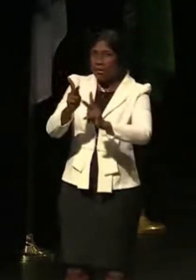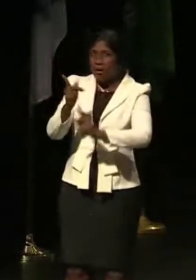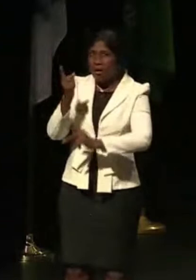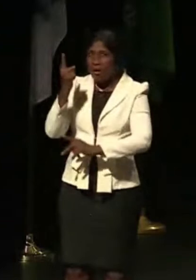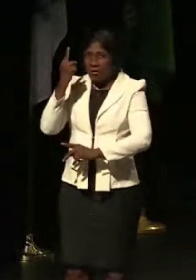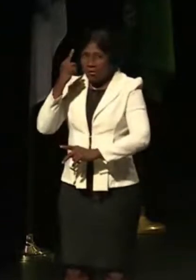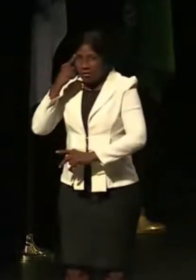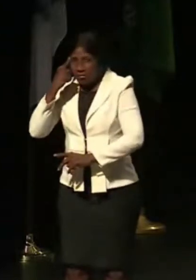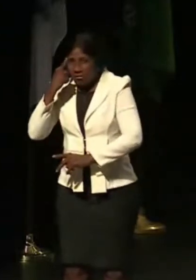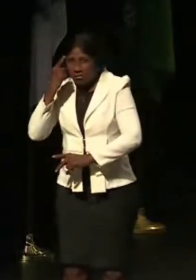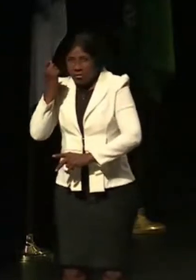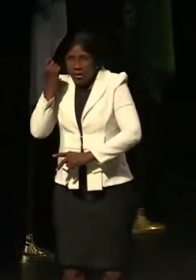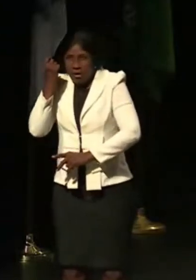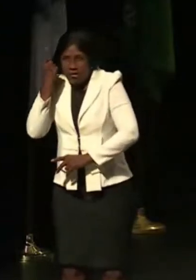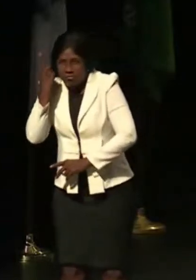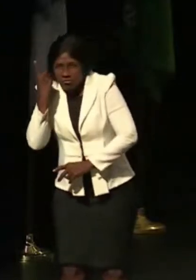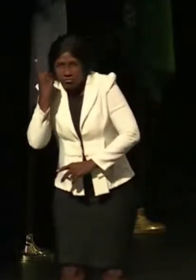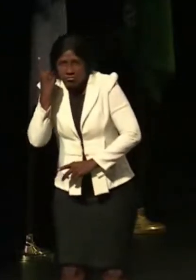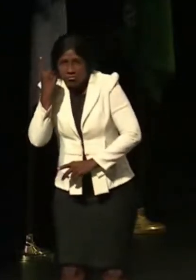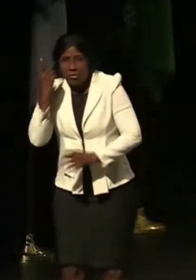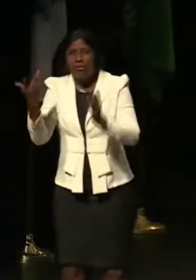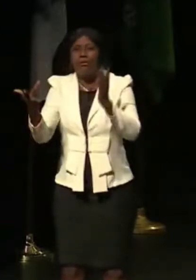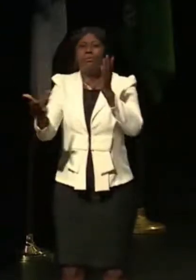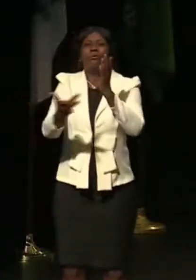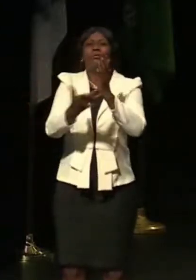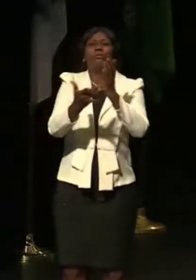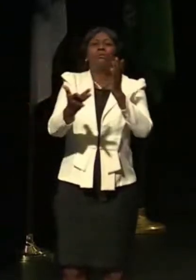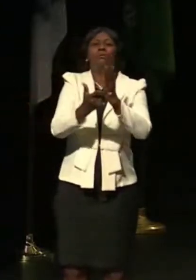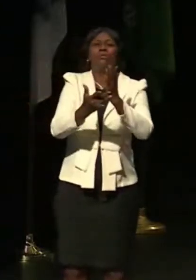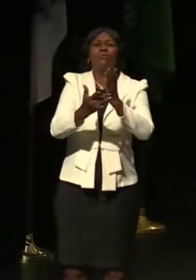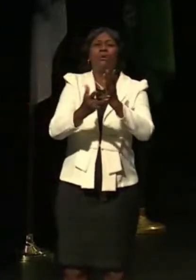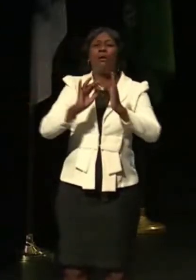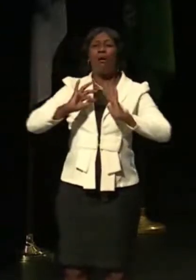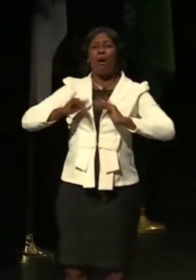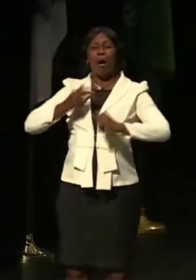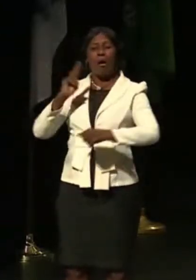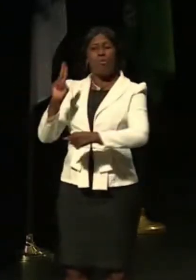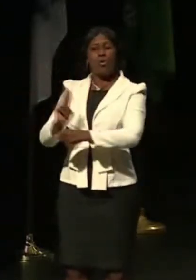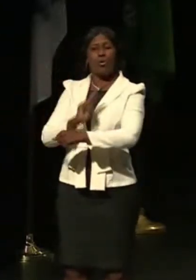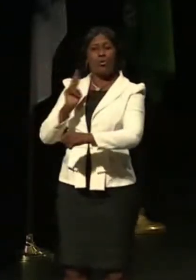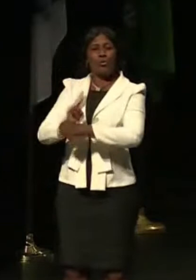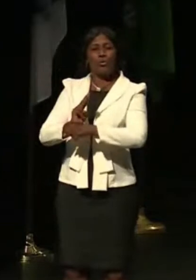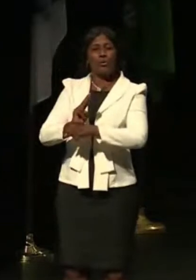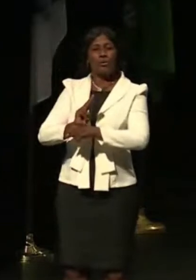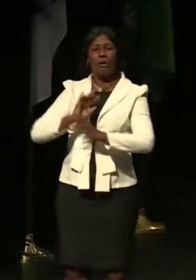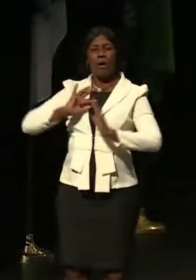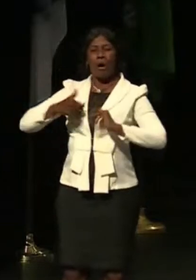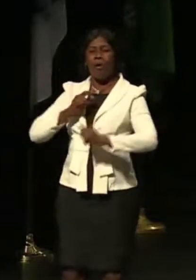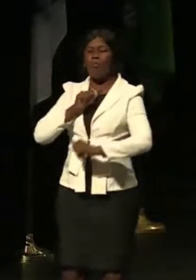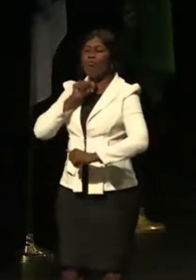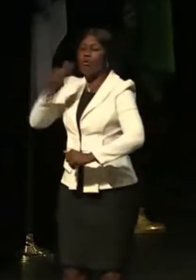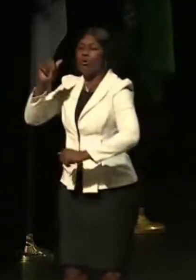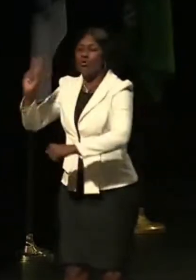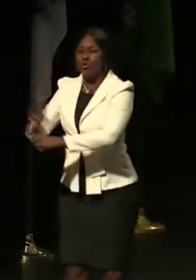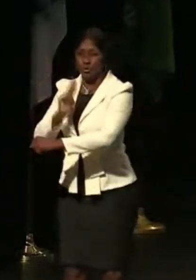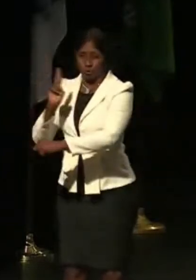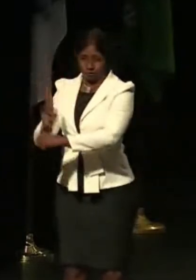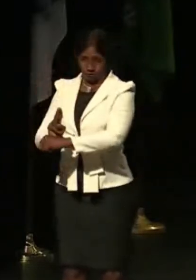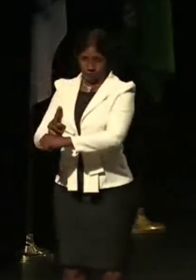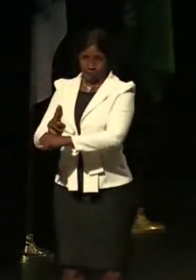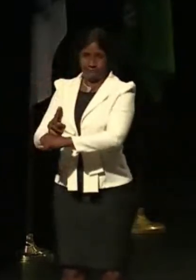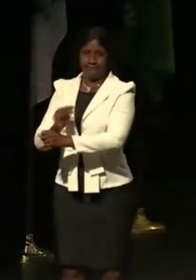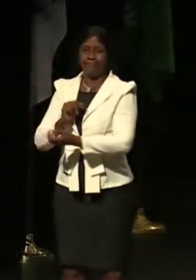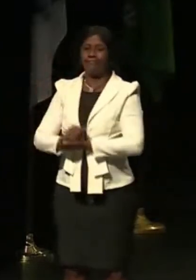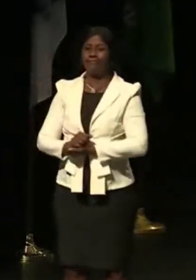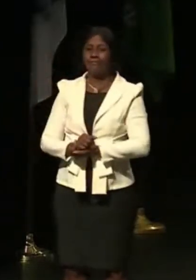understand how and why technology should be used and when it ought not to be used.